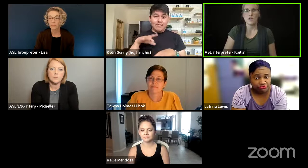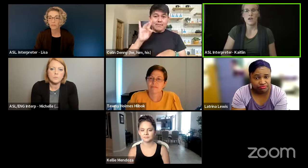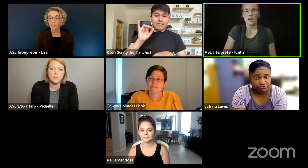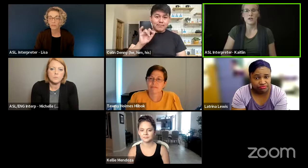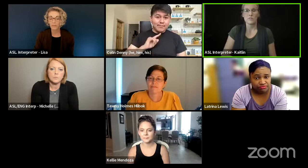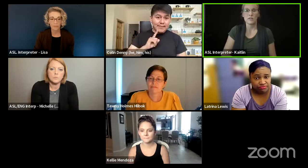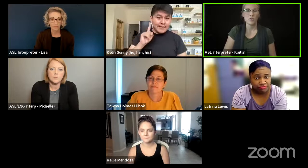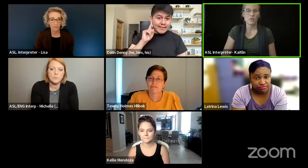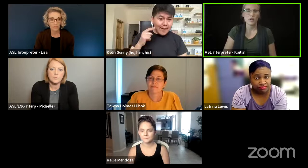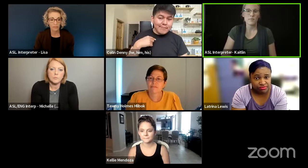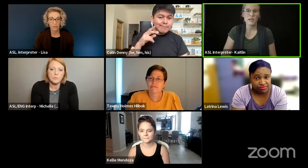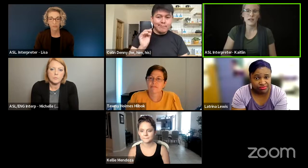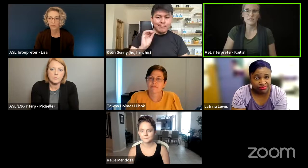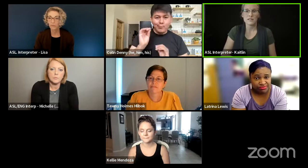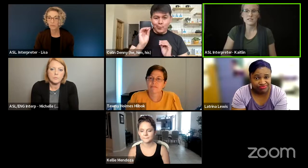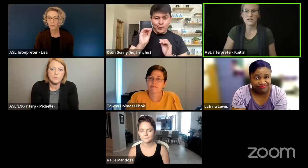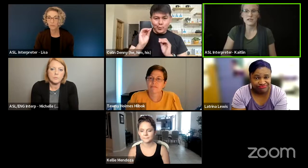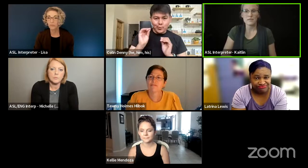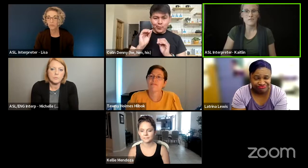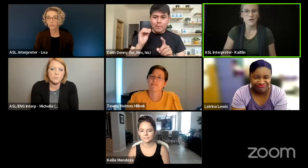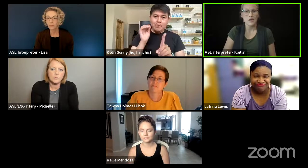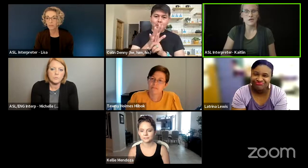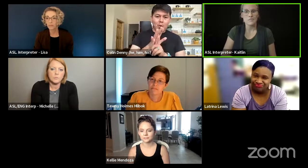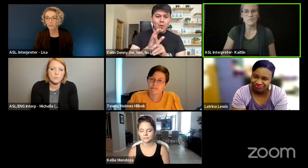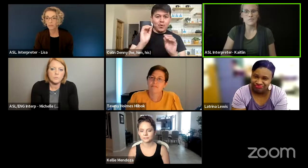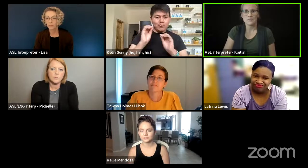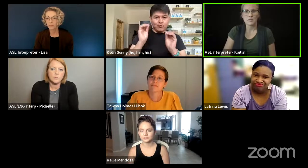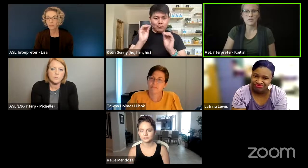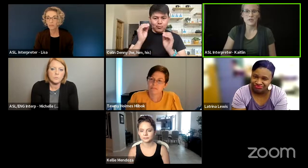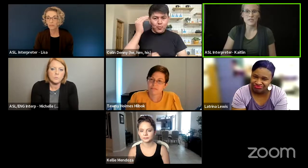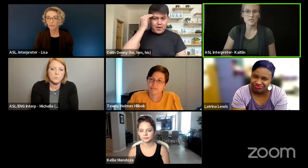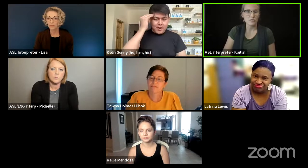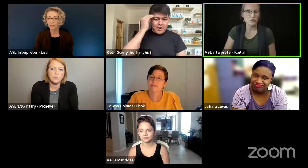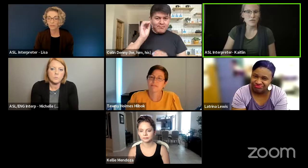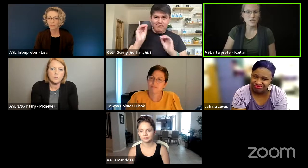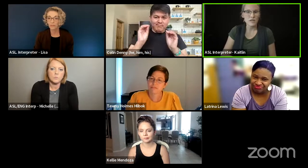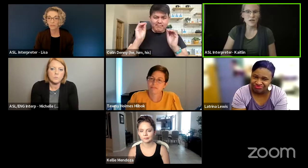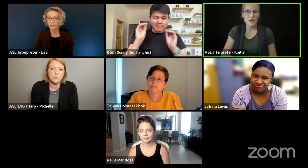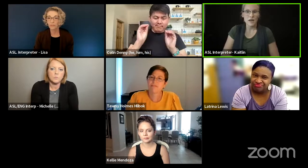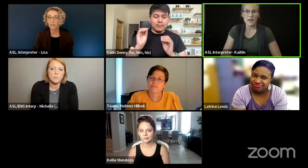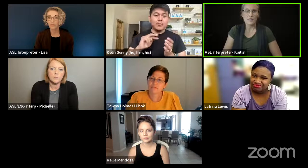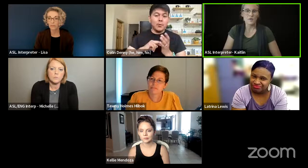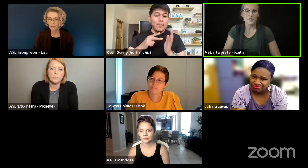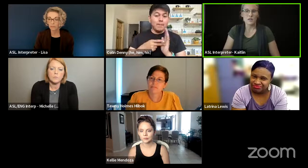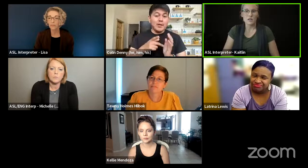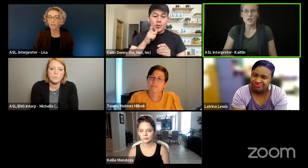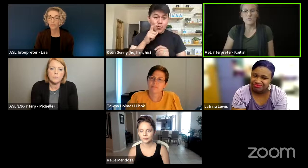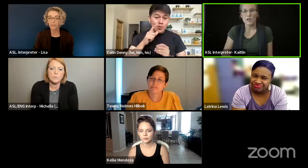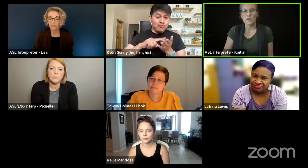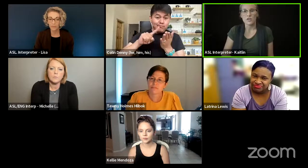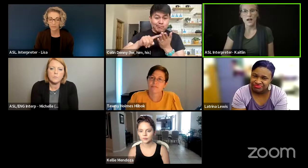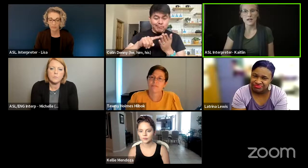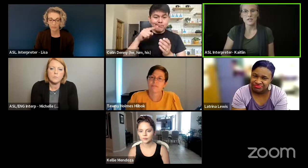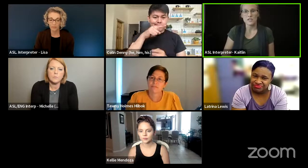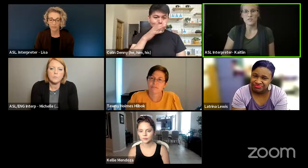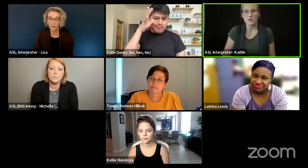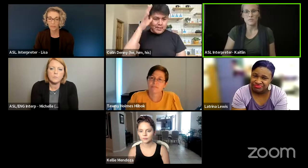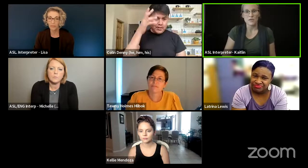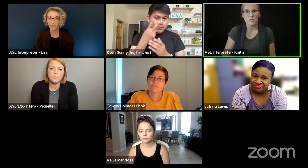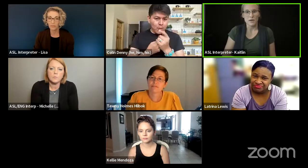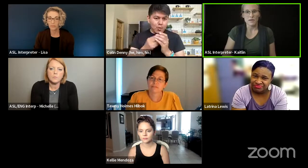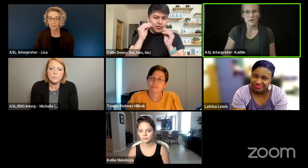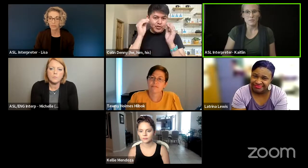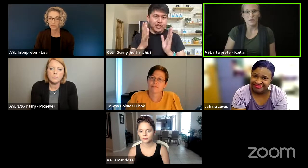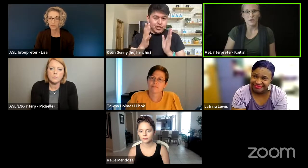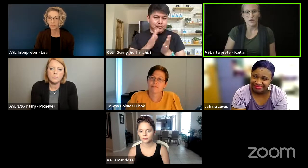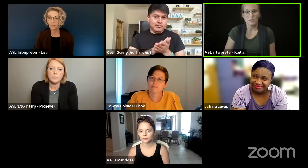deafness. The deaf program enacted at the time wasn't really present for me, and there wasn't a lot of knowledge or access for